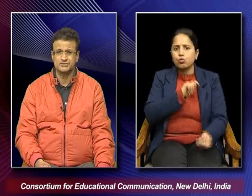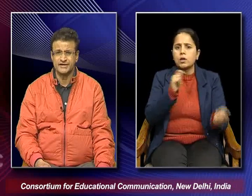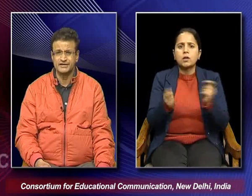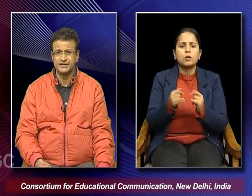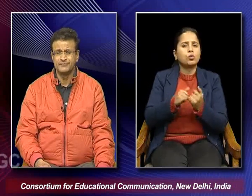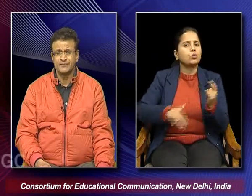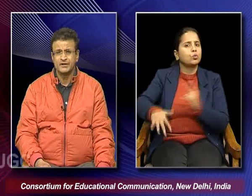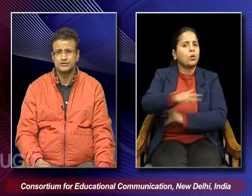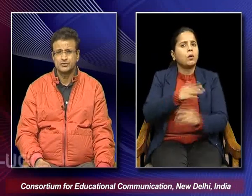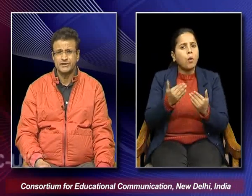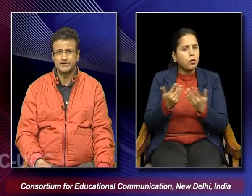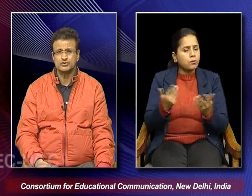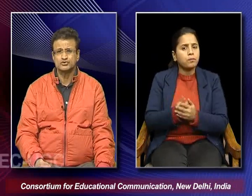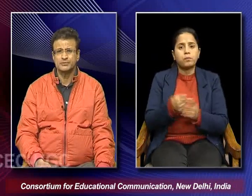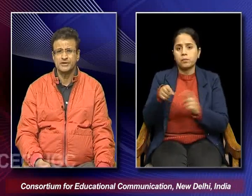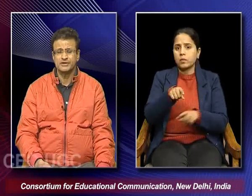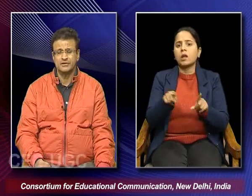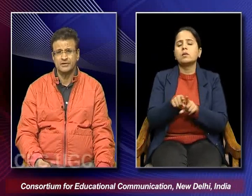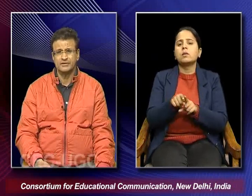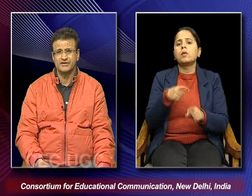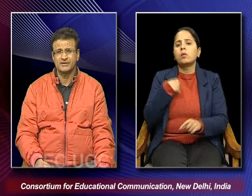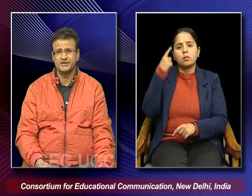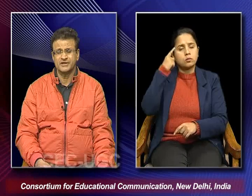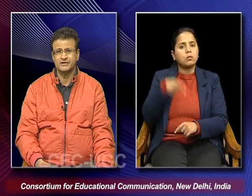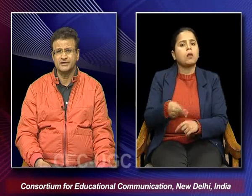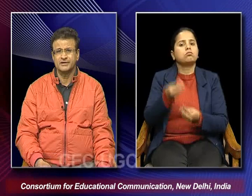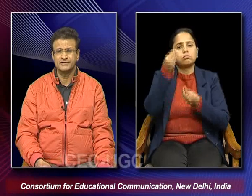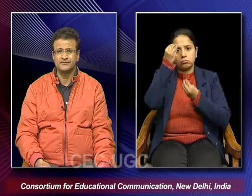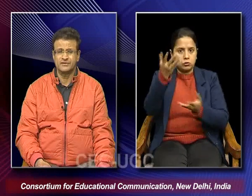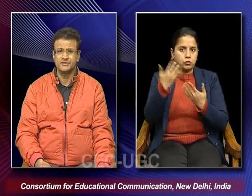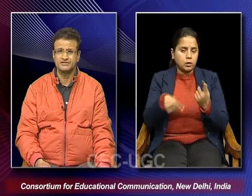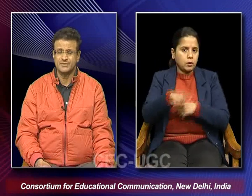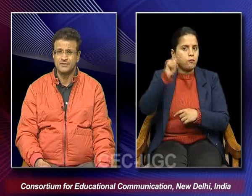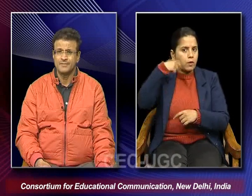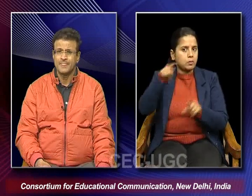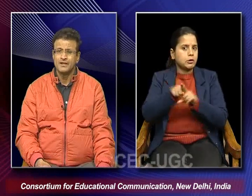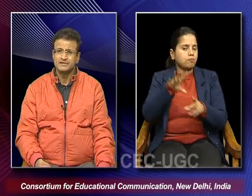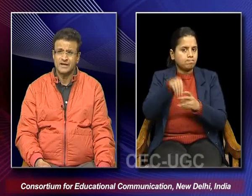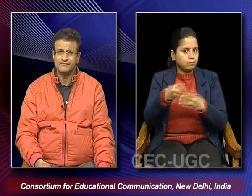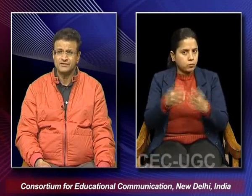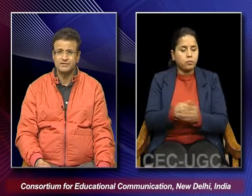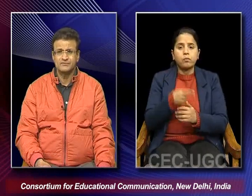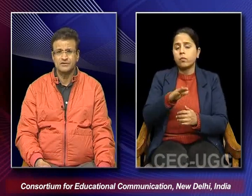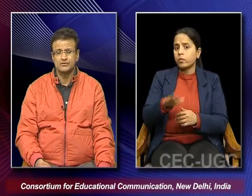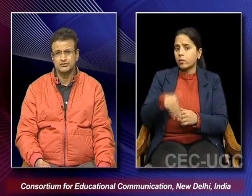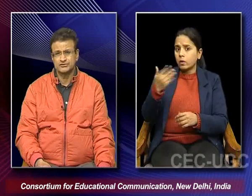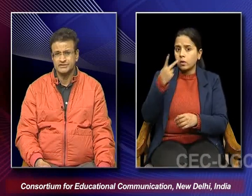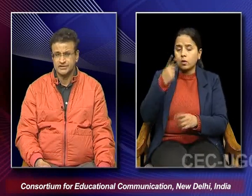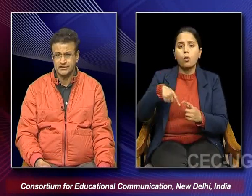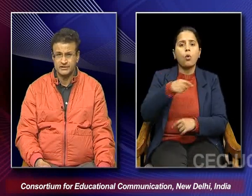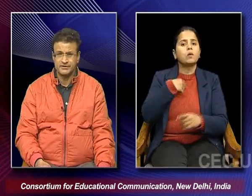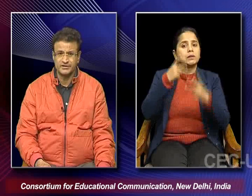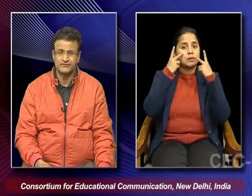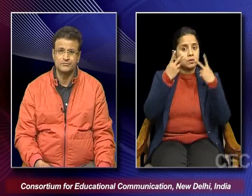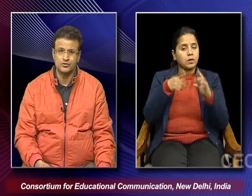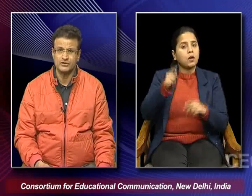the society. So that has also been in a way communicated in the film as well. Thereafter, we also see that